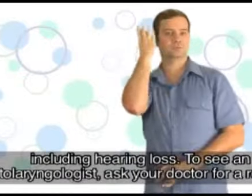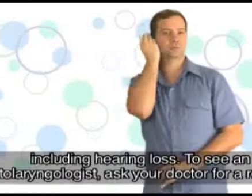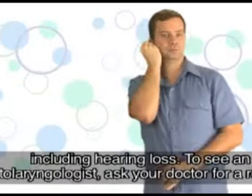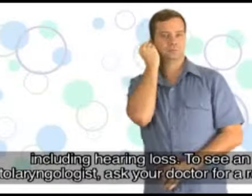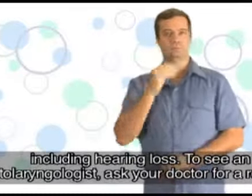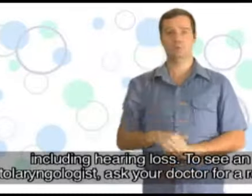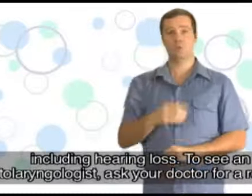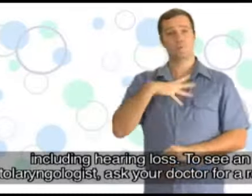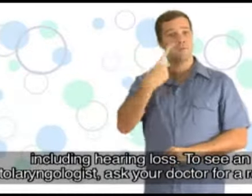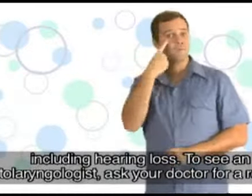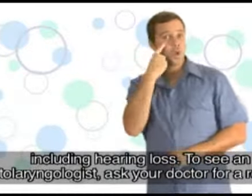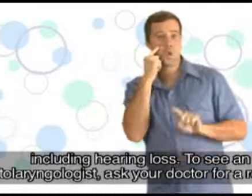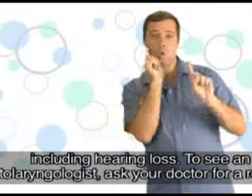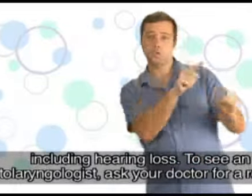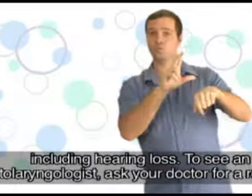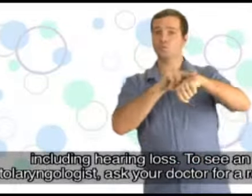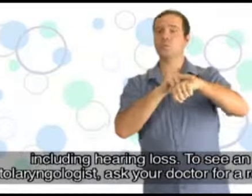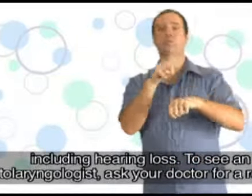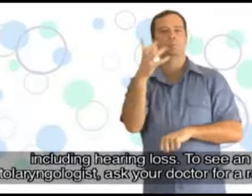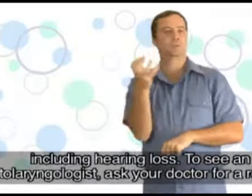loss. To see an otolaryngologist, ask your doctor for a